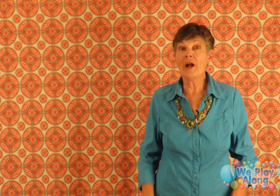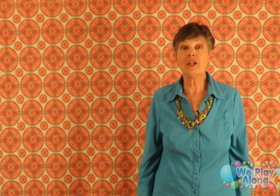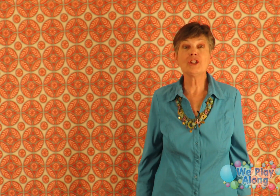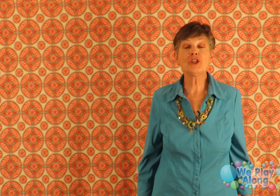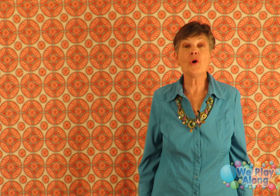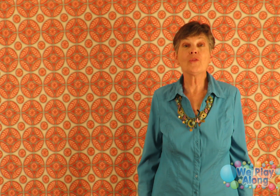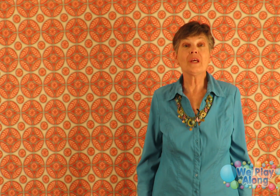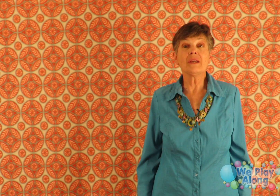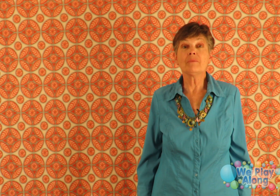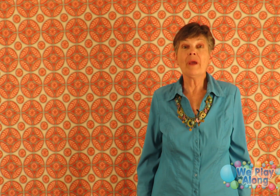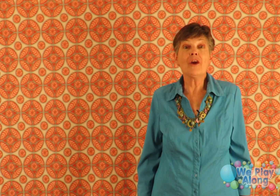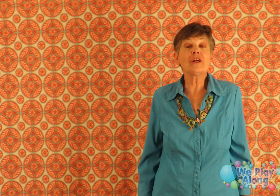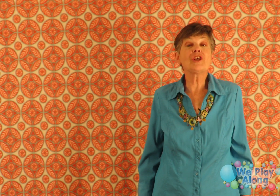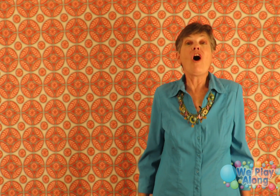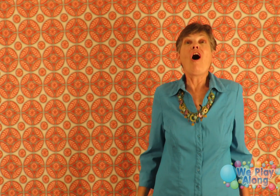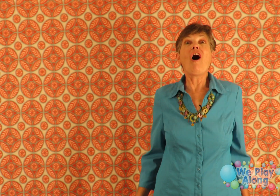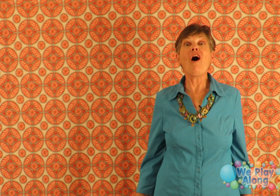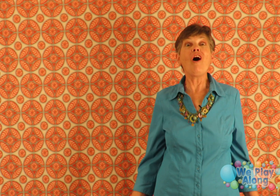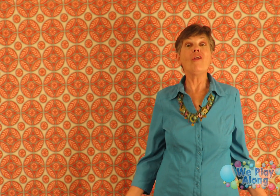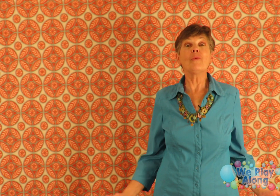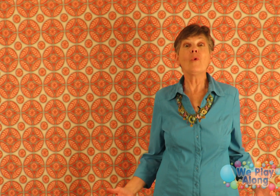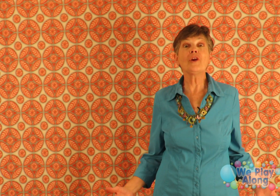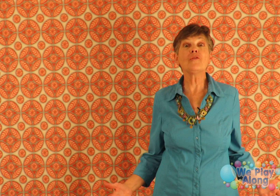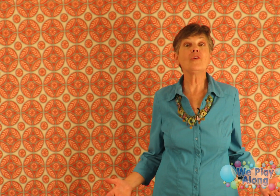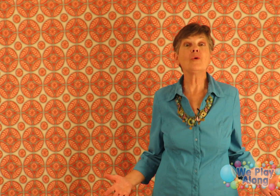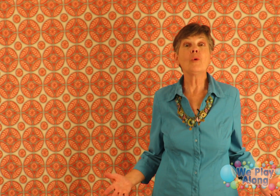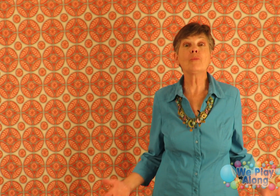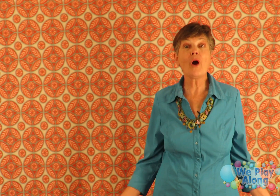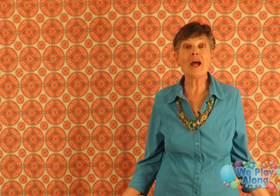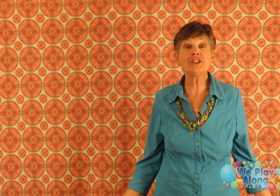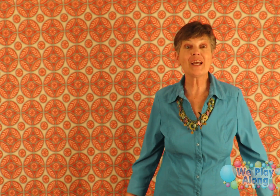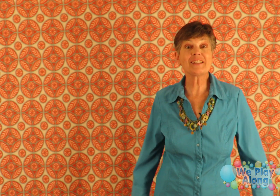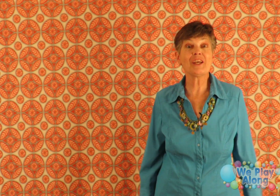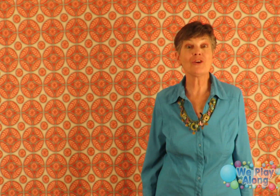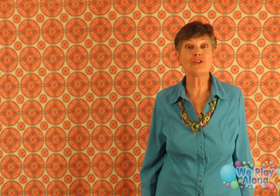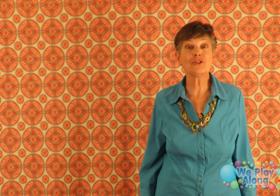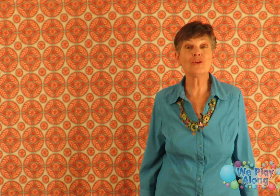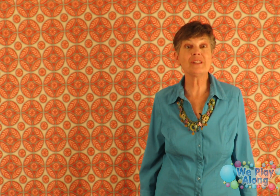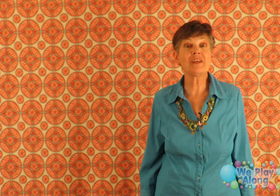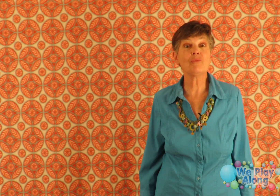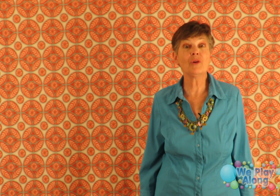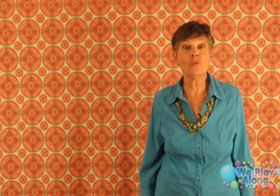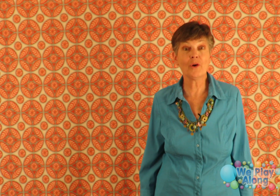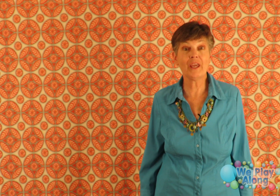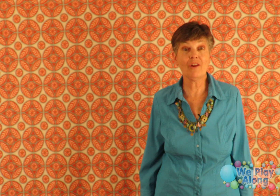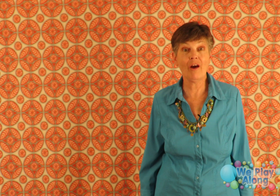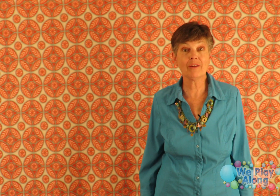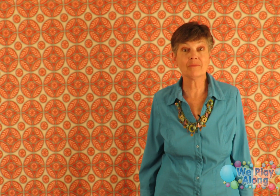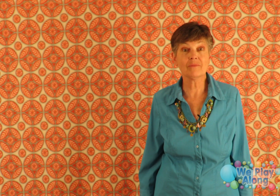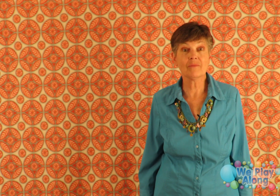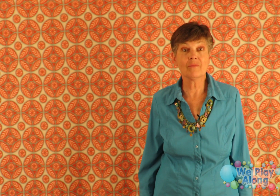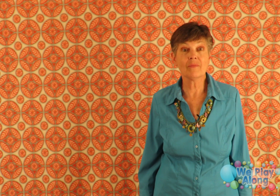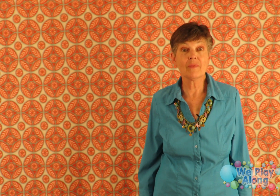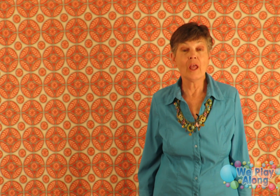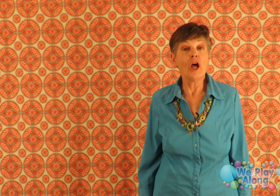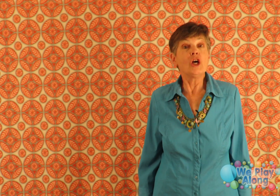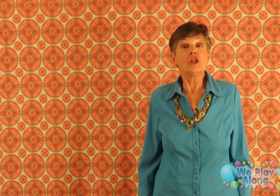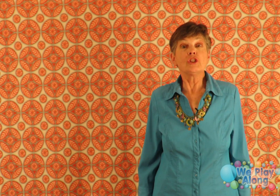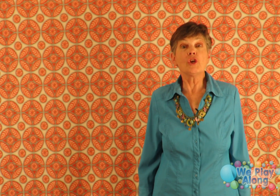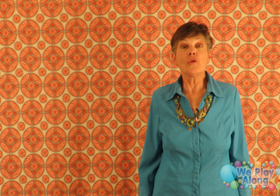Wanted to show the parents all the wonderful projects that her students have been working on. So